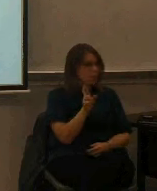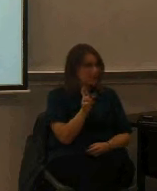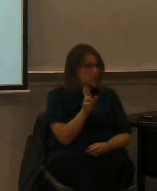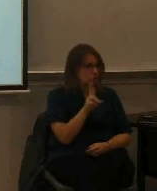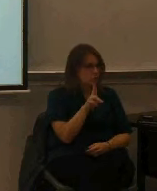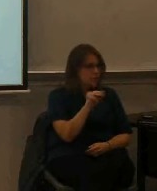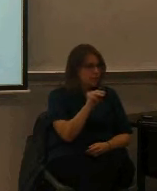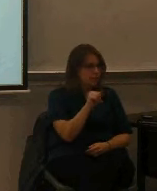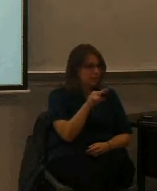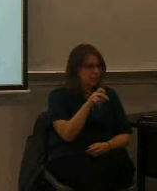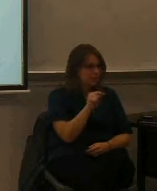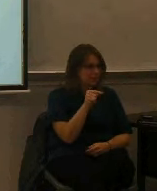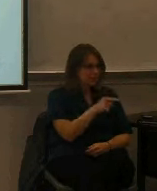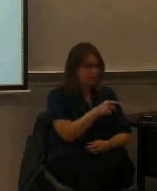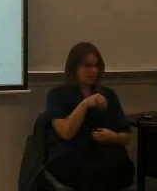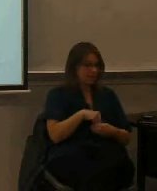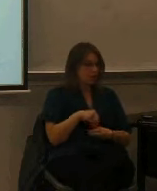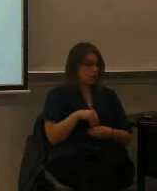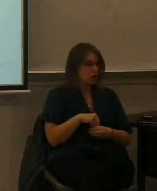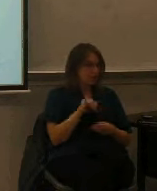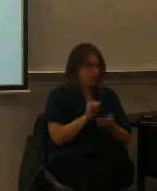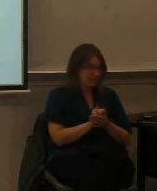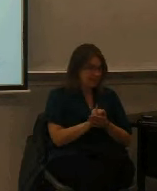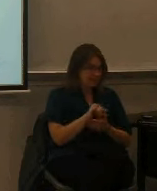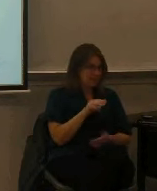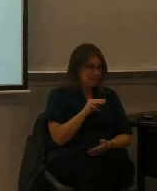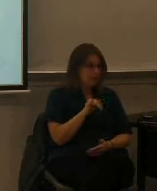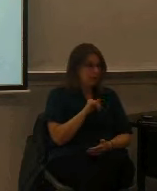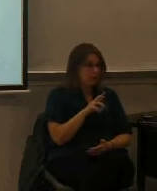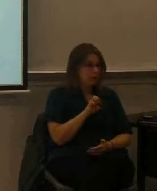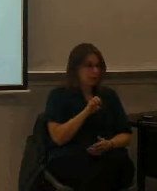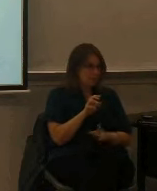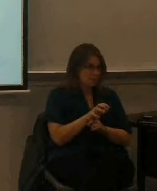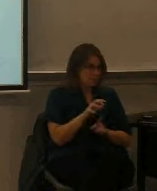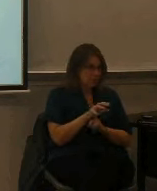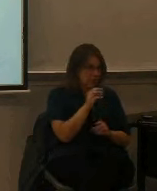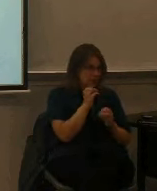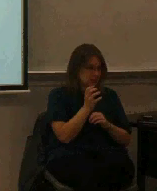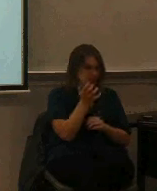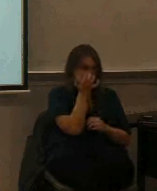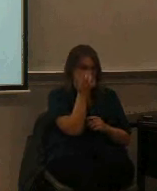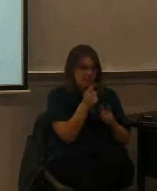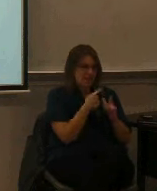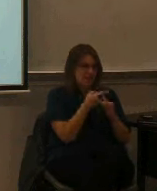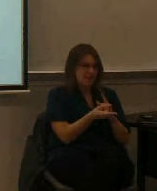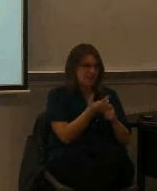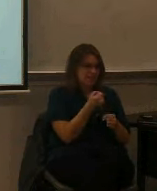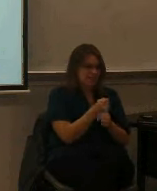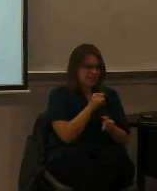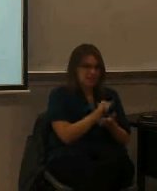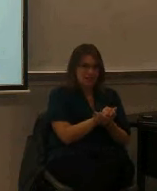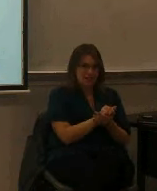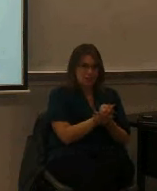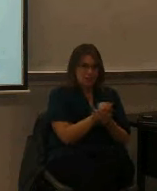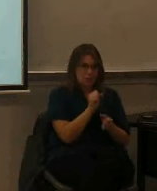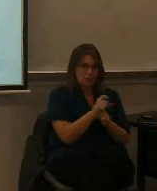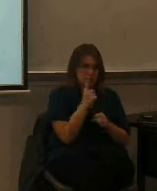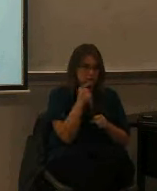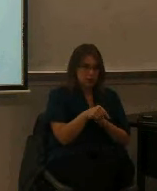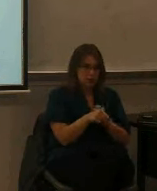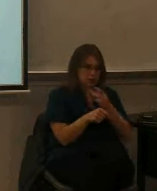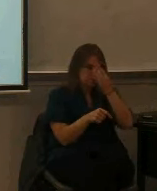actually sort of internalized that and they put the microbial population inside of them, eat the grass, and then they get that works for